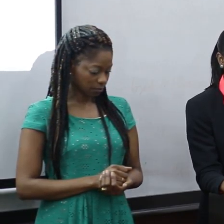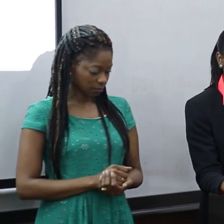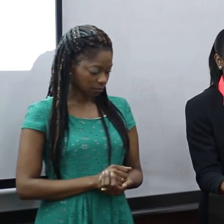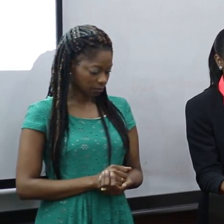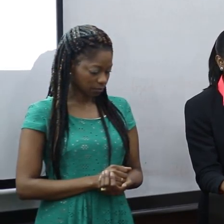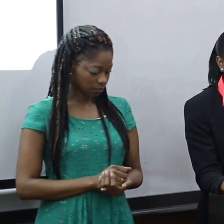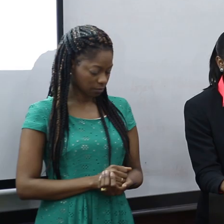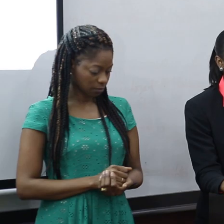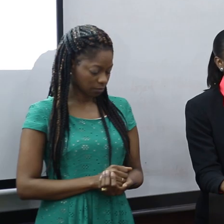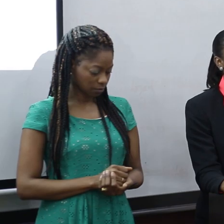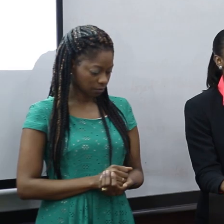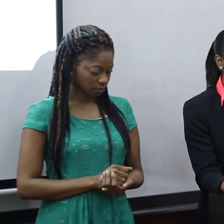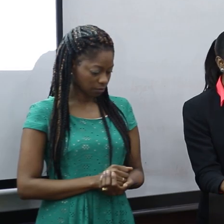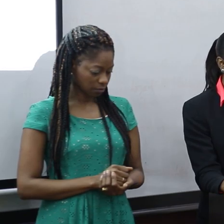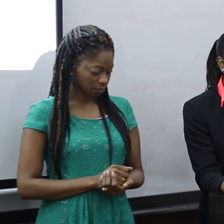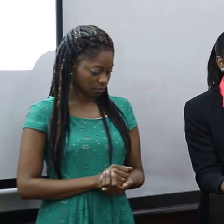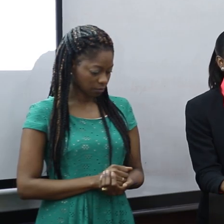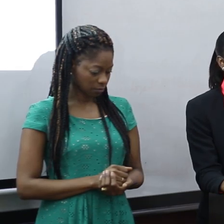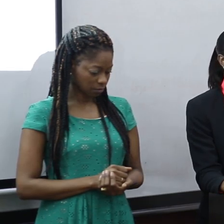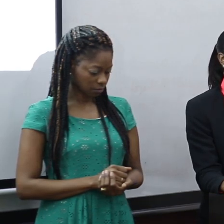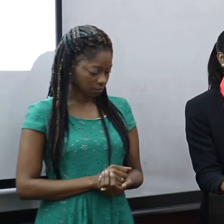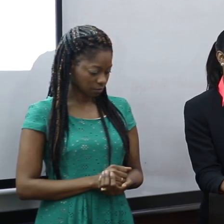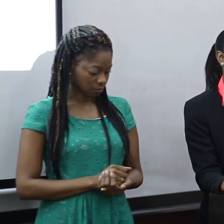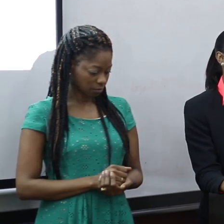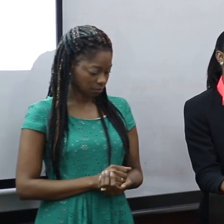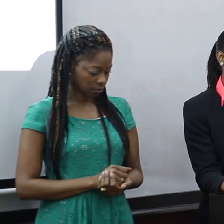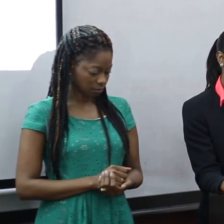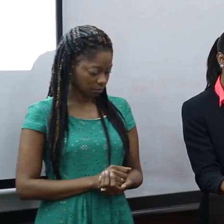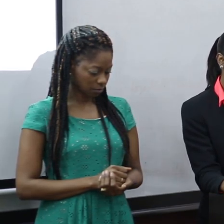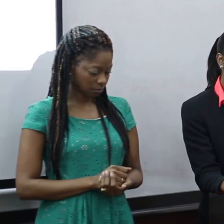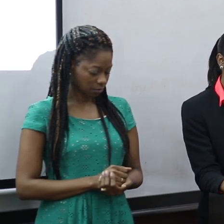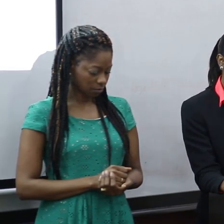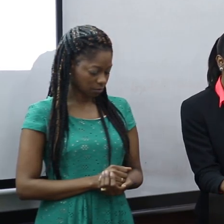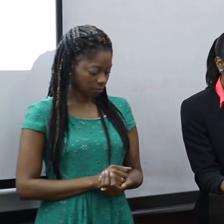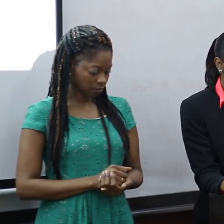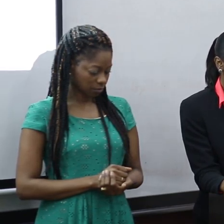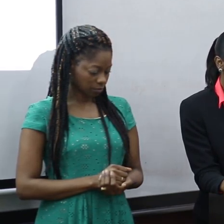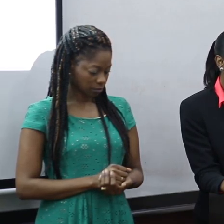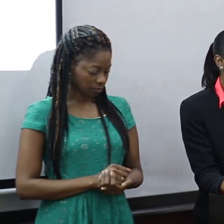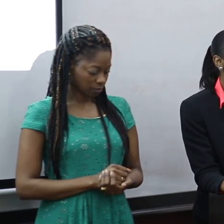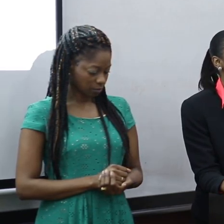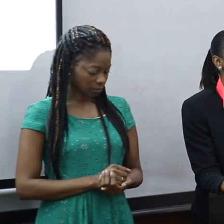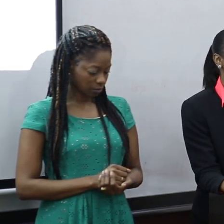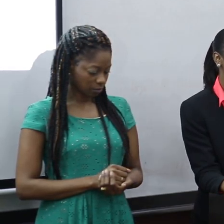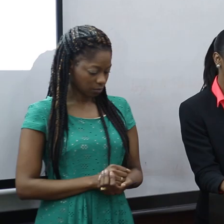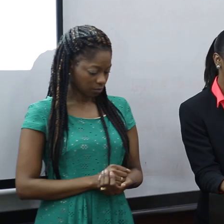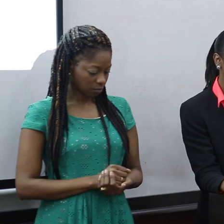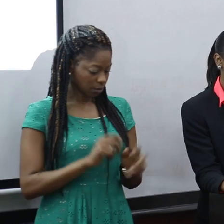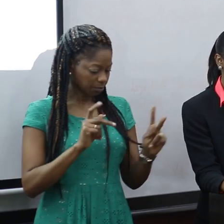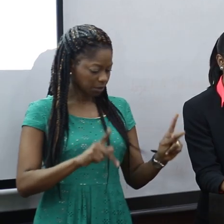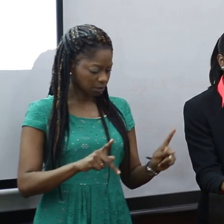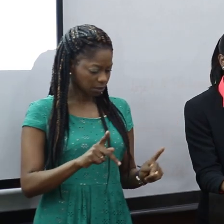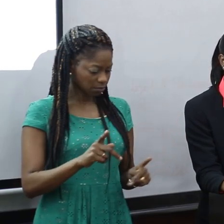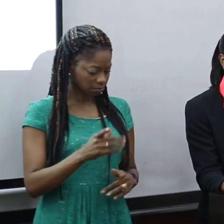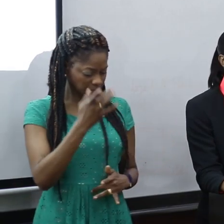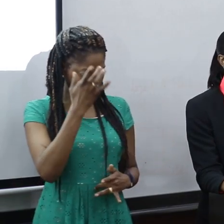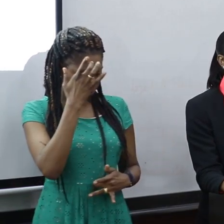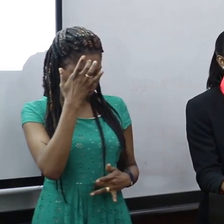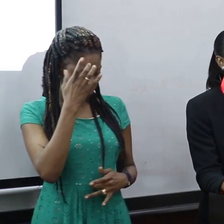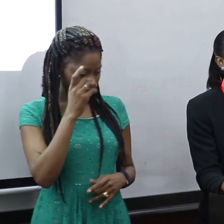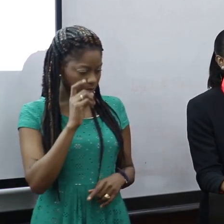pointedly shows an assumption of incapacity on the basis of mental illness. A person with mental illness is taken